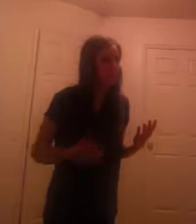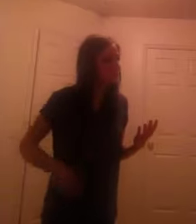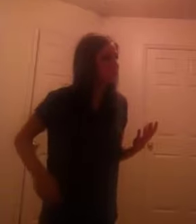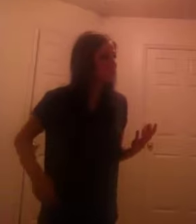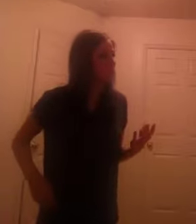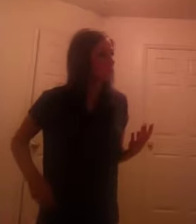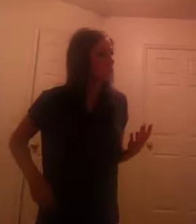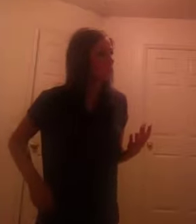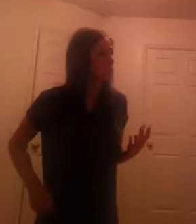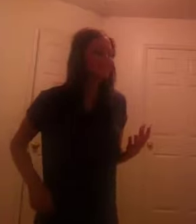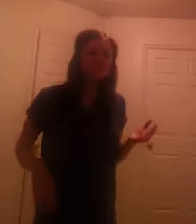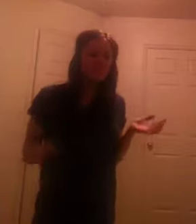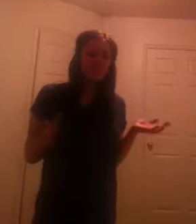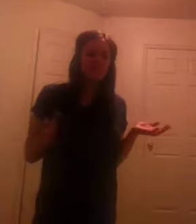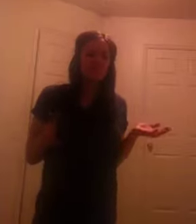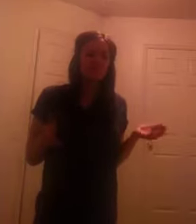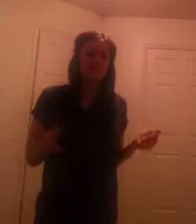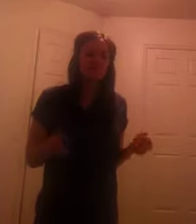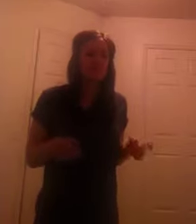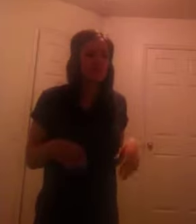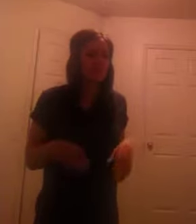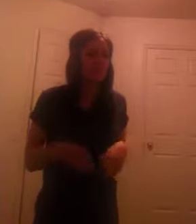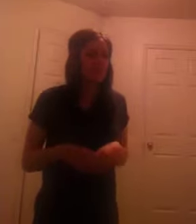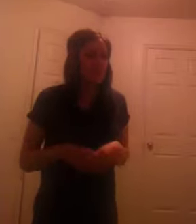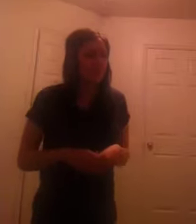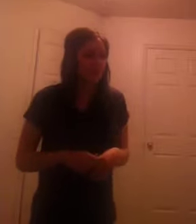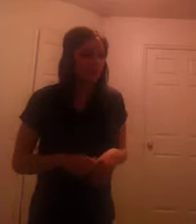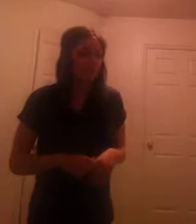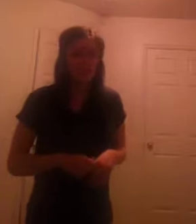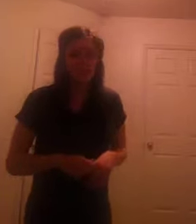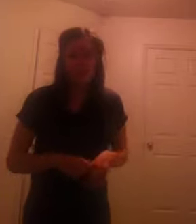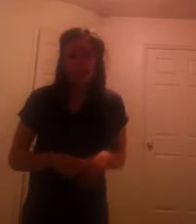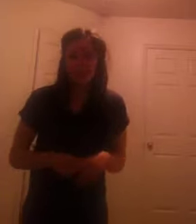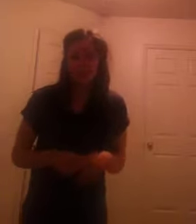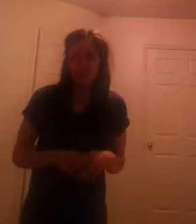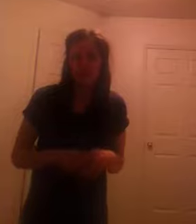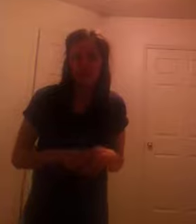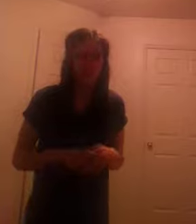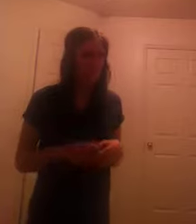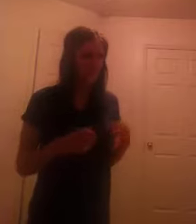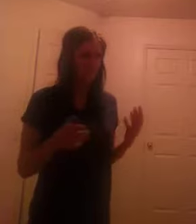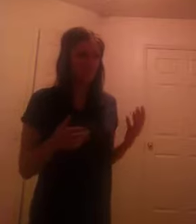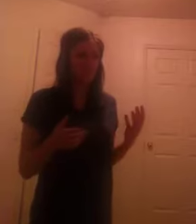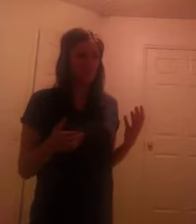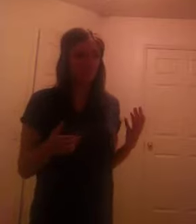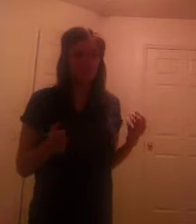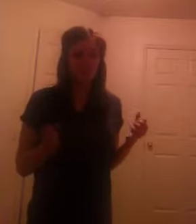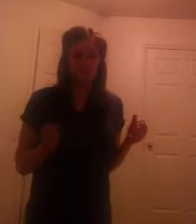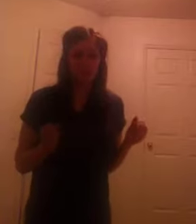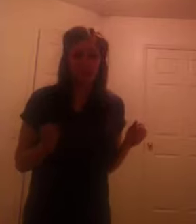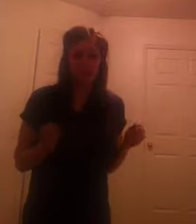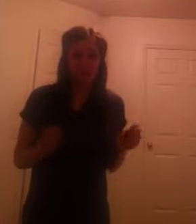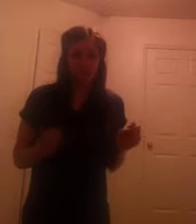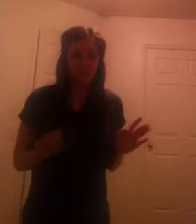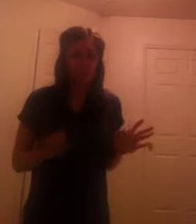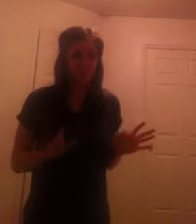little 6-foot ledge. Not a big deal, we decided. Kyle volunteered to jump it first. It wasn't big enough to rappel, and we